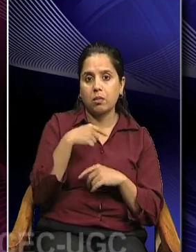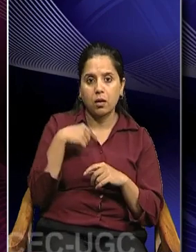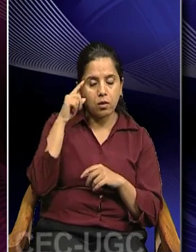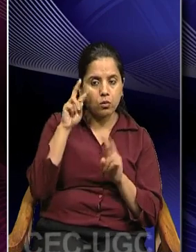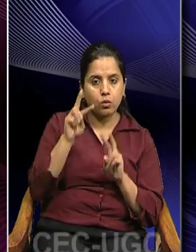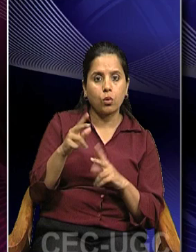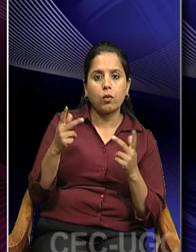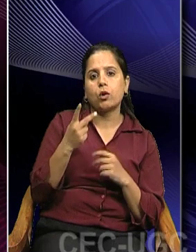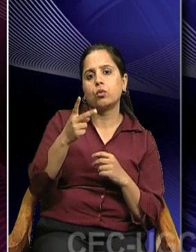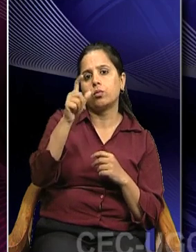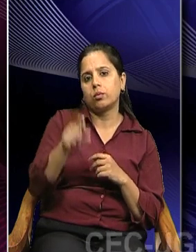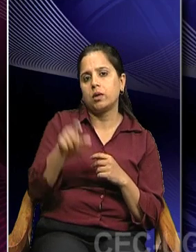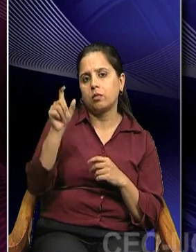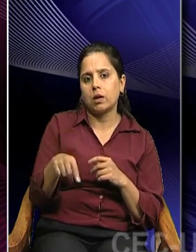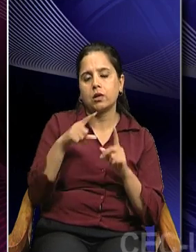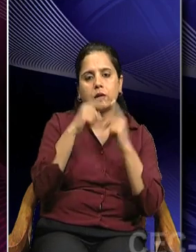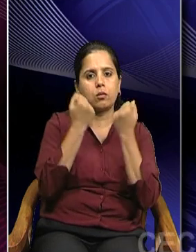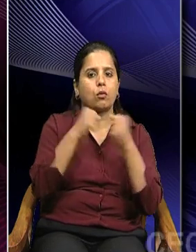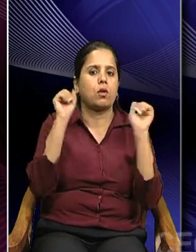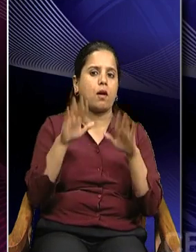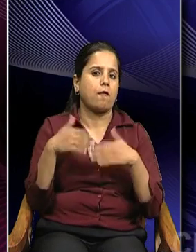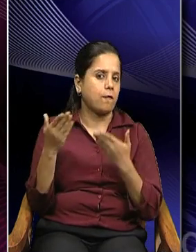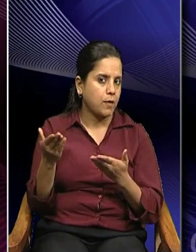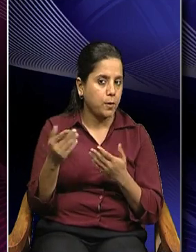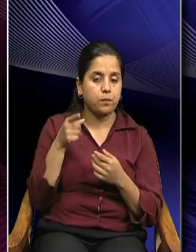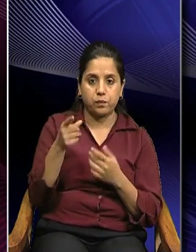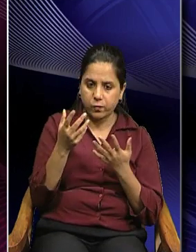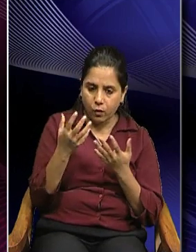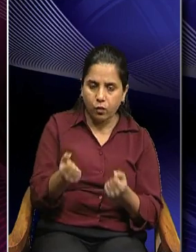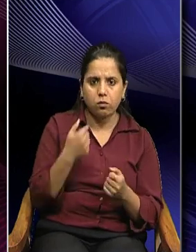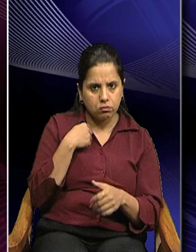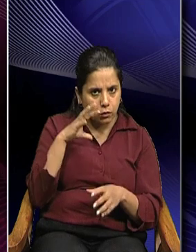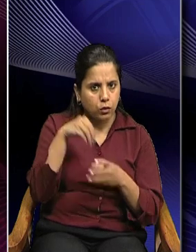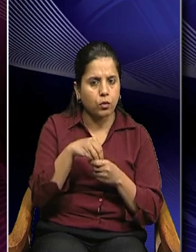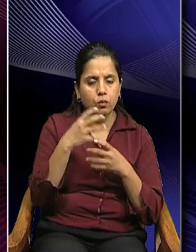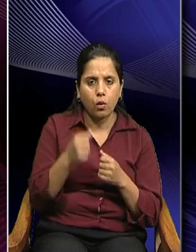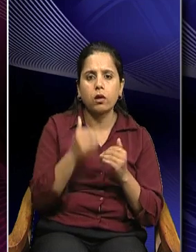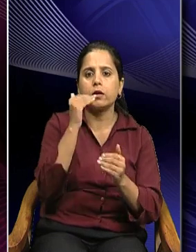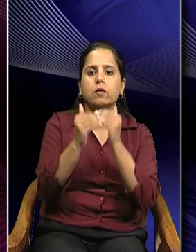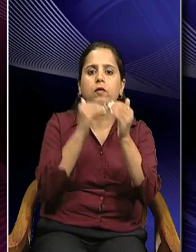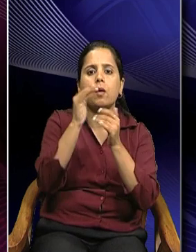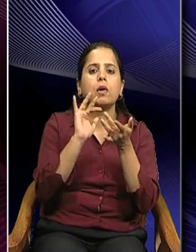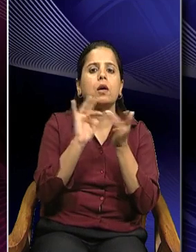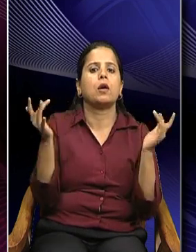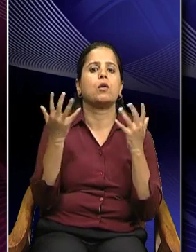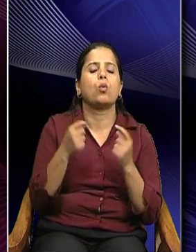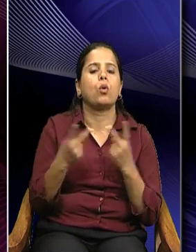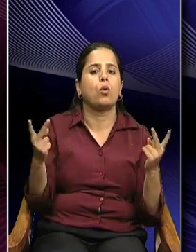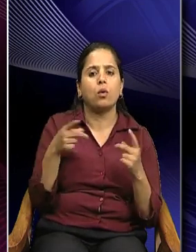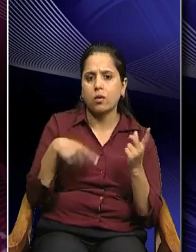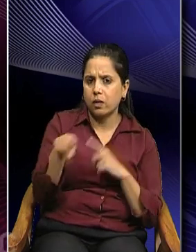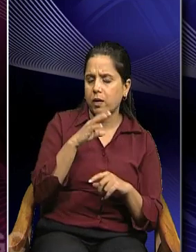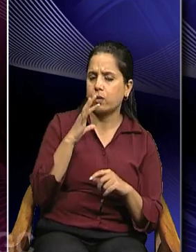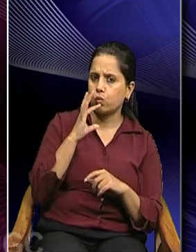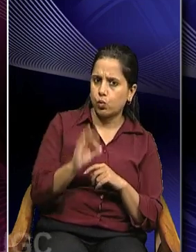the true citizens of democracy, because they want to be involved in the development of the internet. They are very